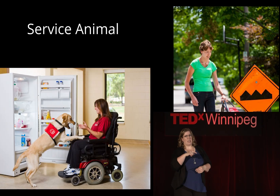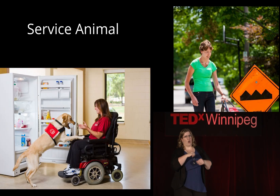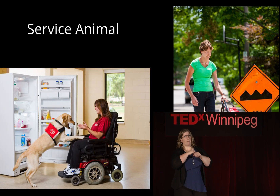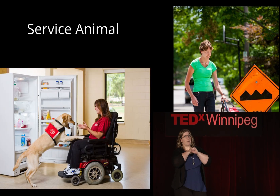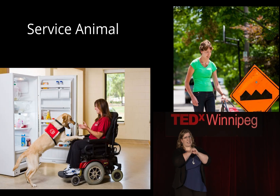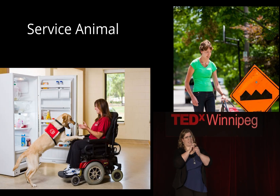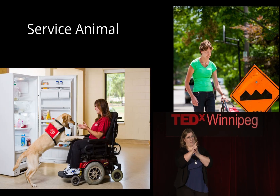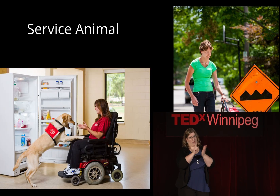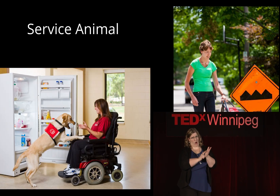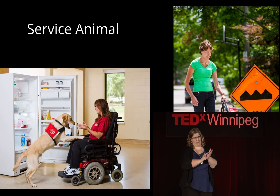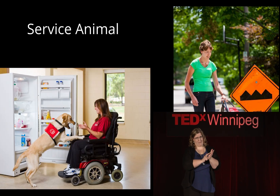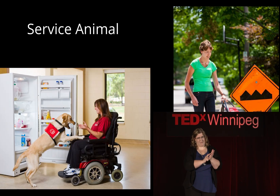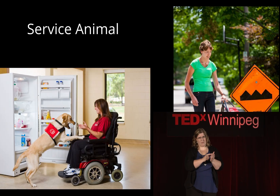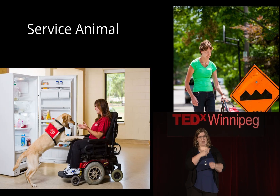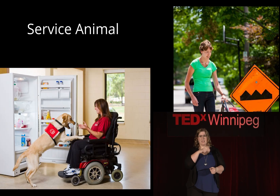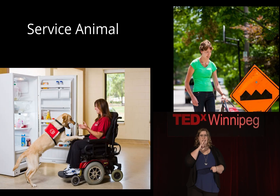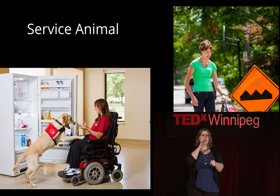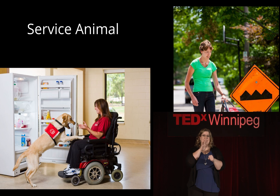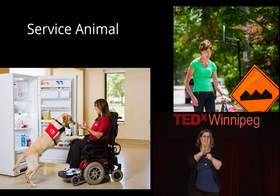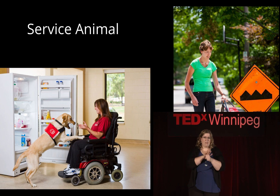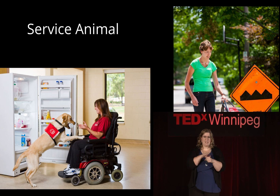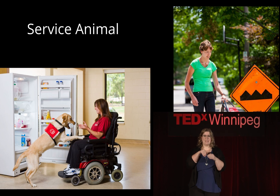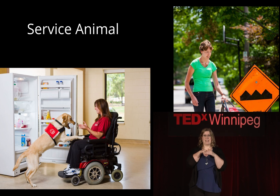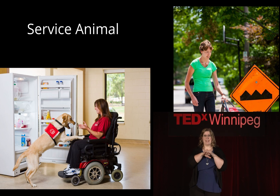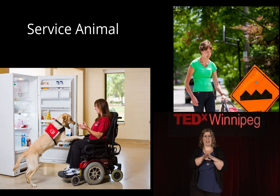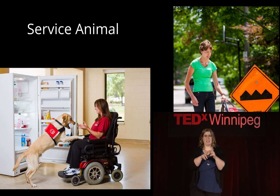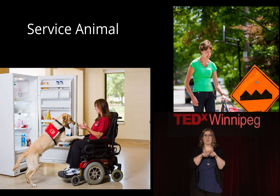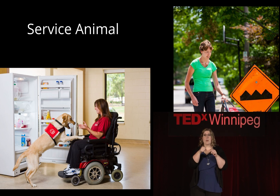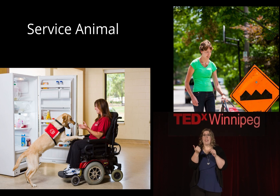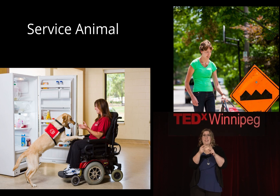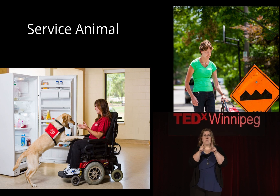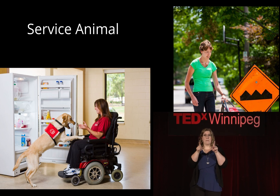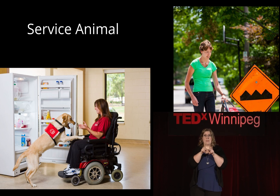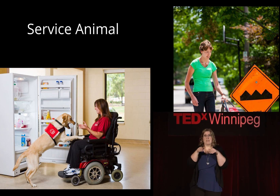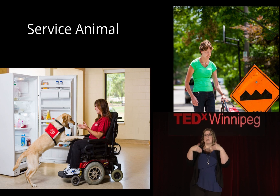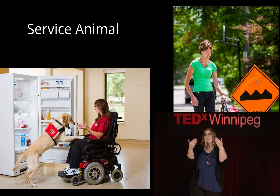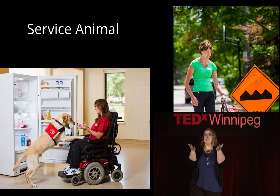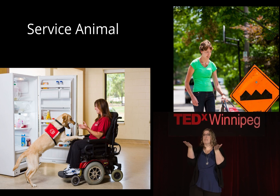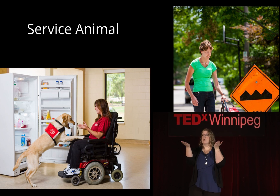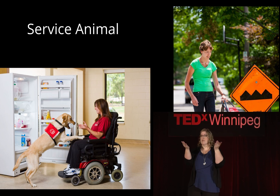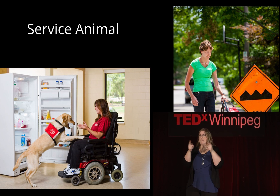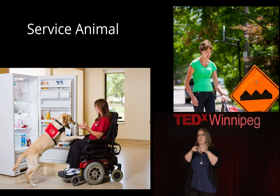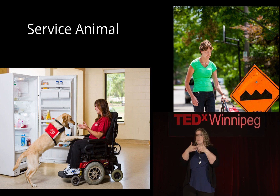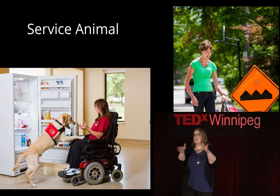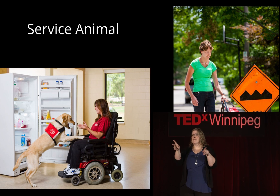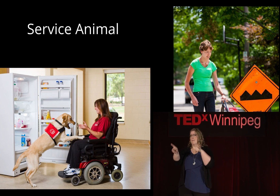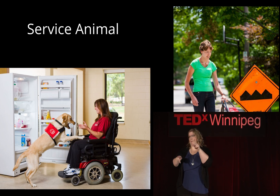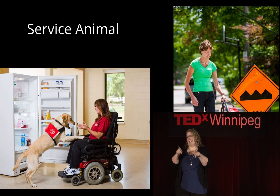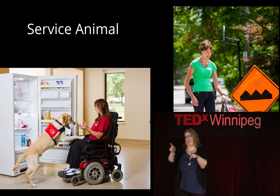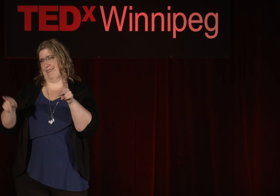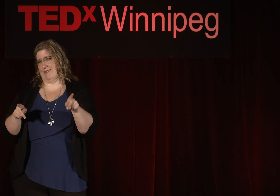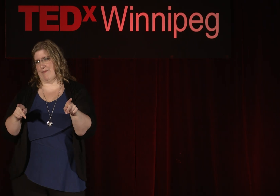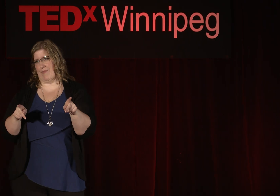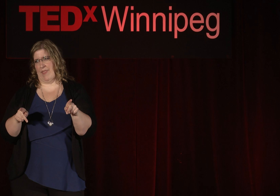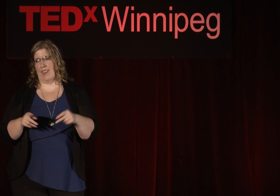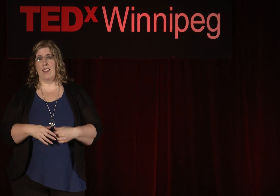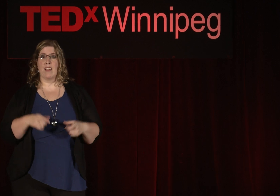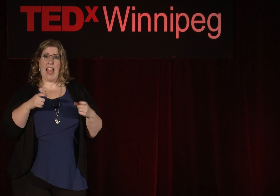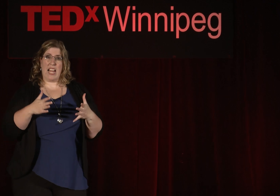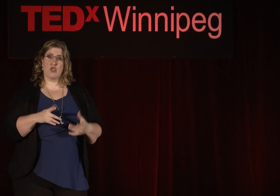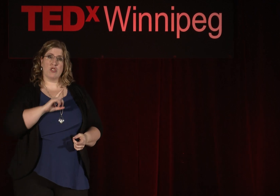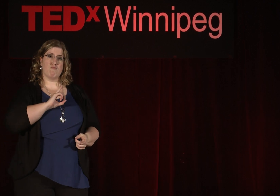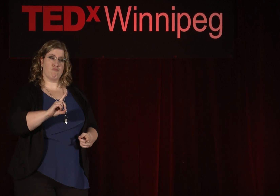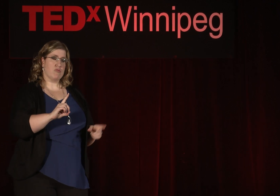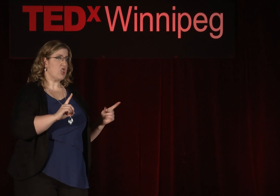Service animals are protected by law and are guaranteed access to any building or venue that provides service to the public.